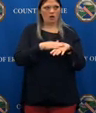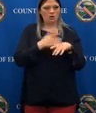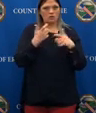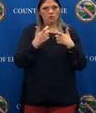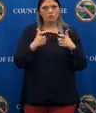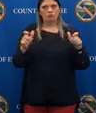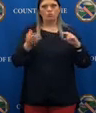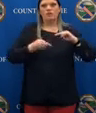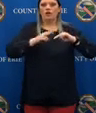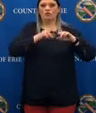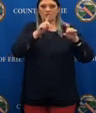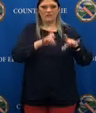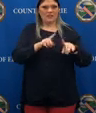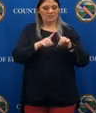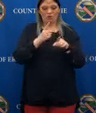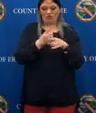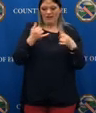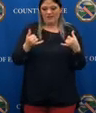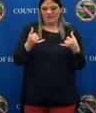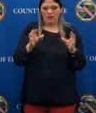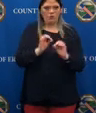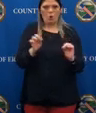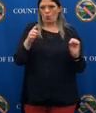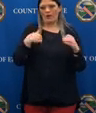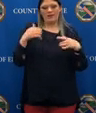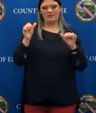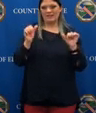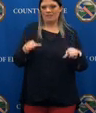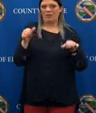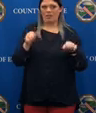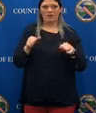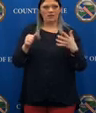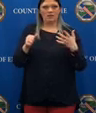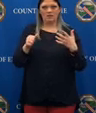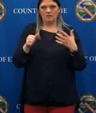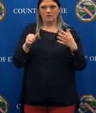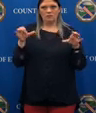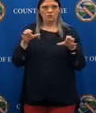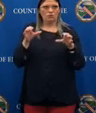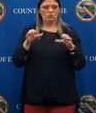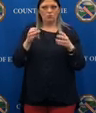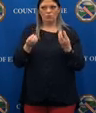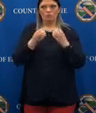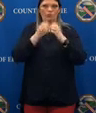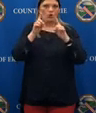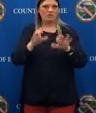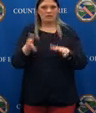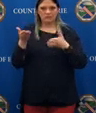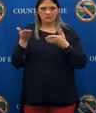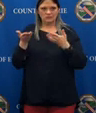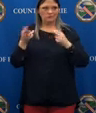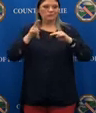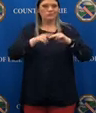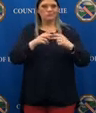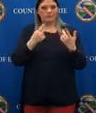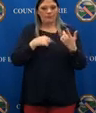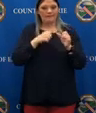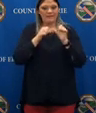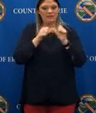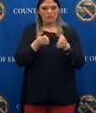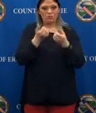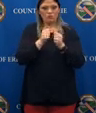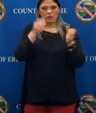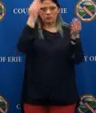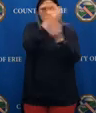increased testing, but right now there's no one that has the capability of delivering that increased testing. So that's why we continue to try to spread